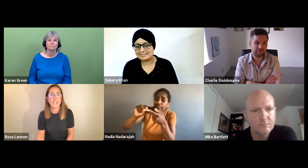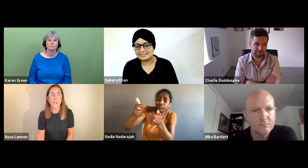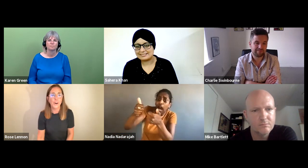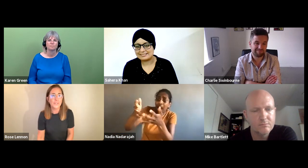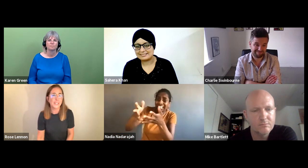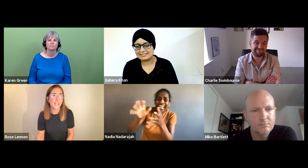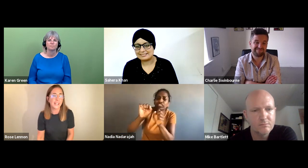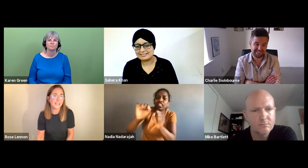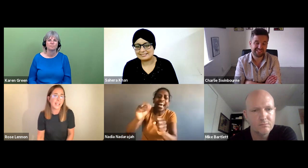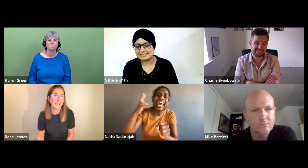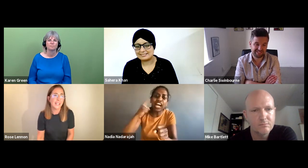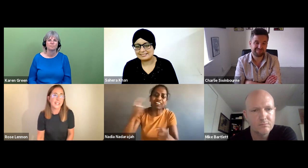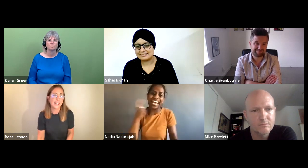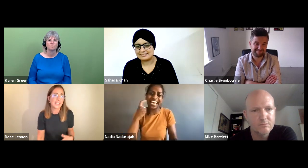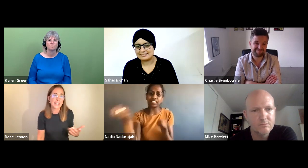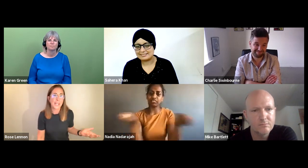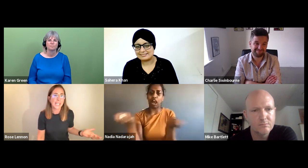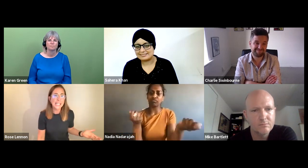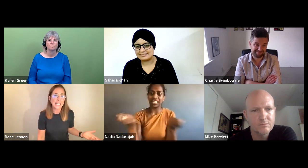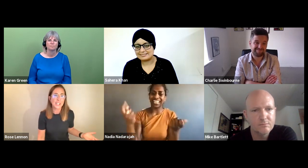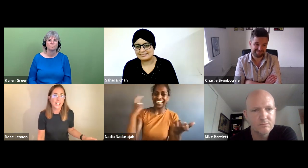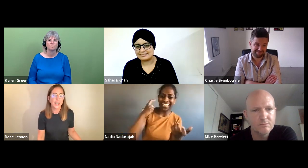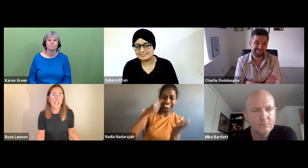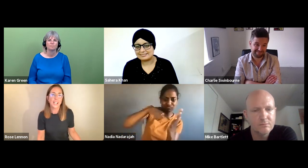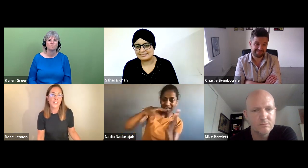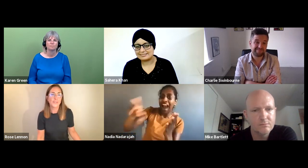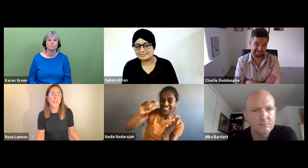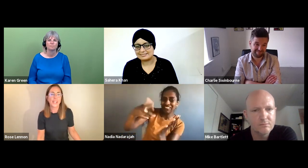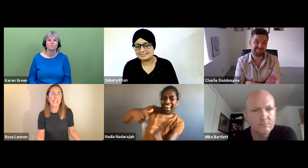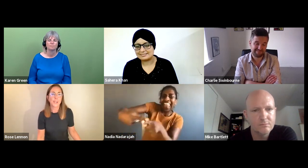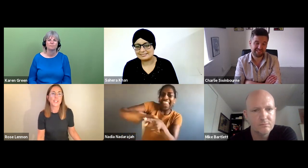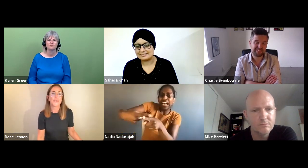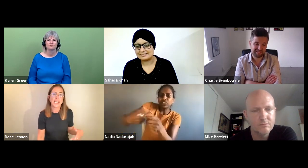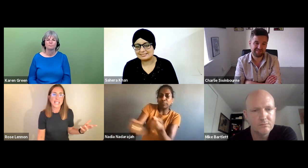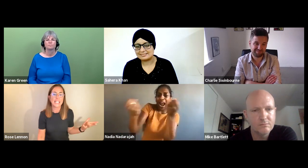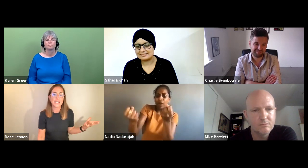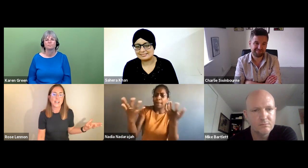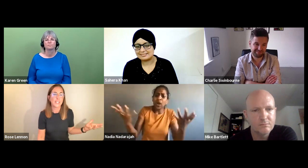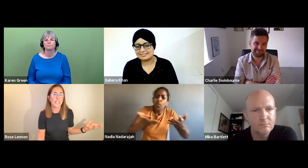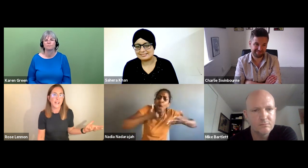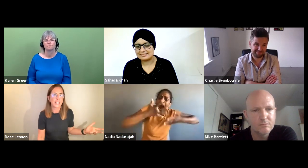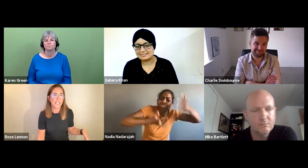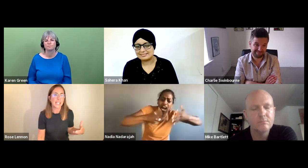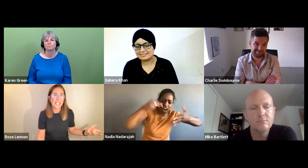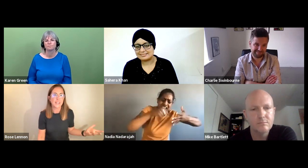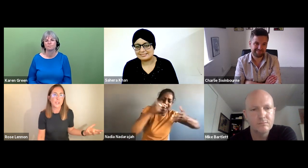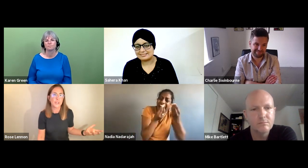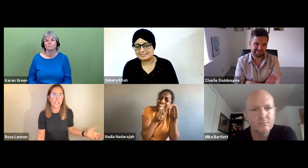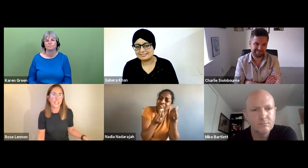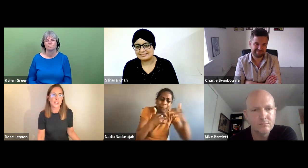but often they speak English, and I often think that's because of the ease of the director, the ease of producing the